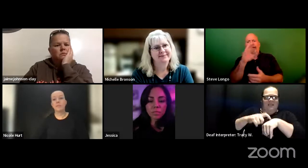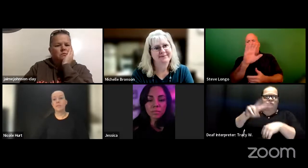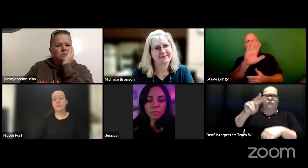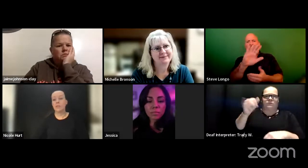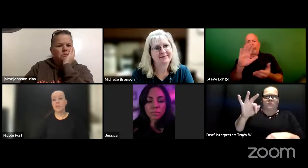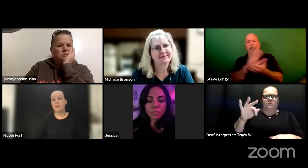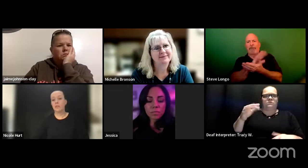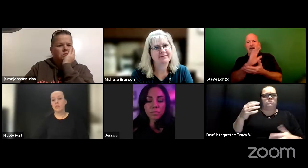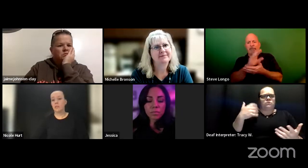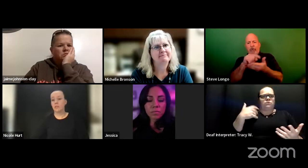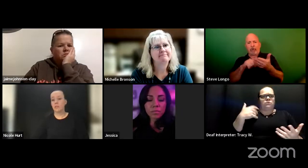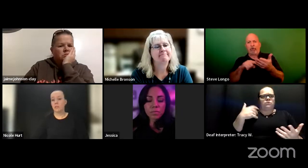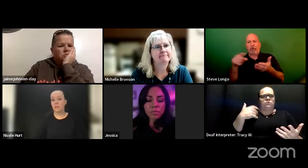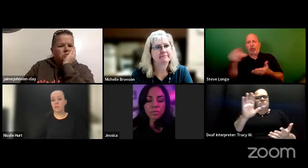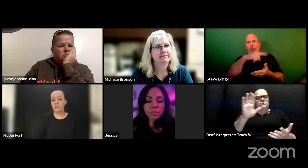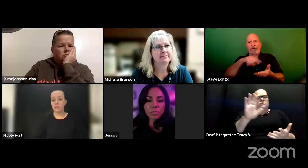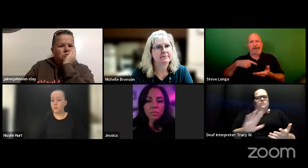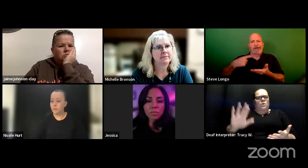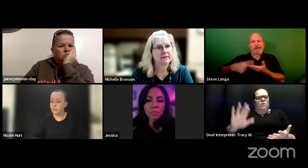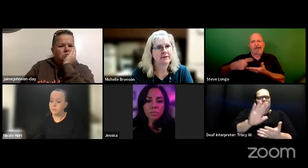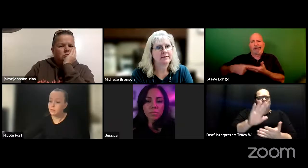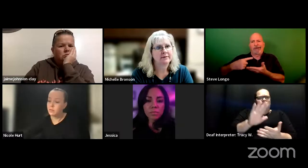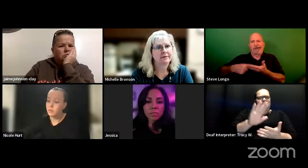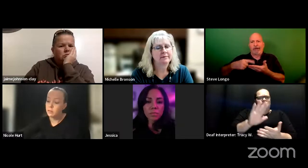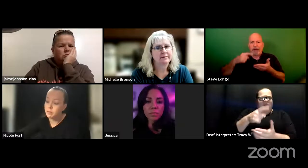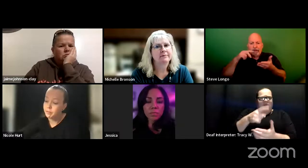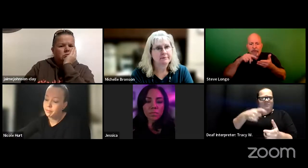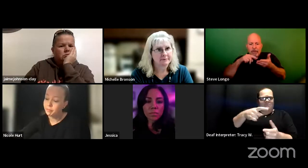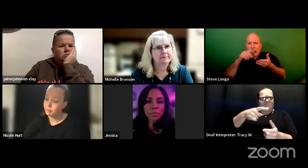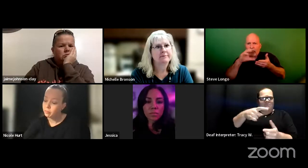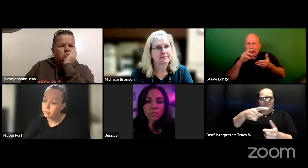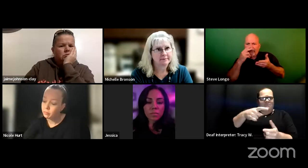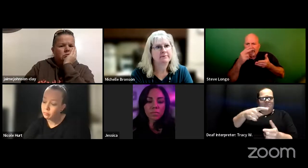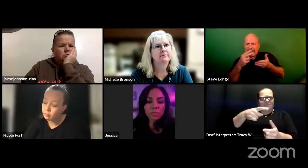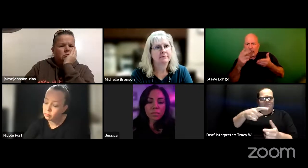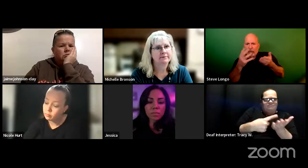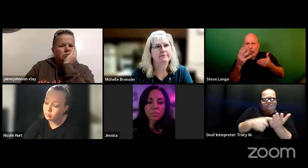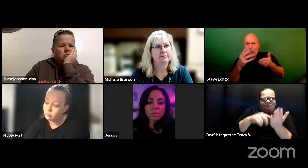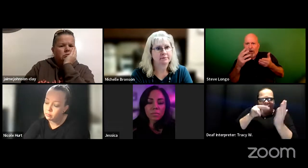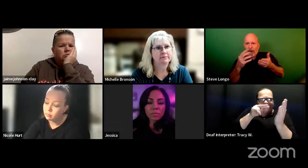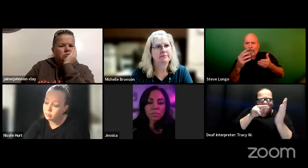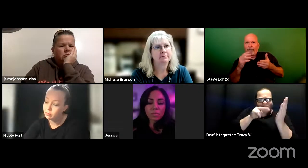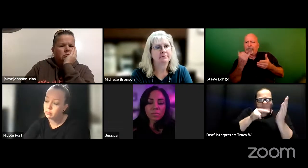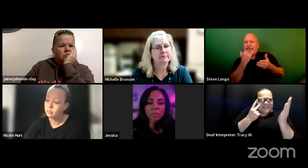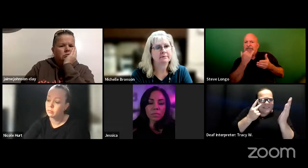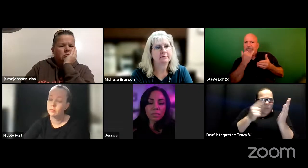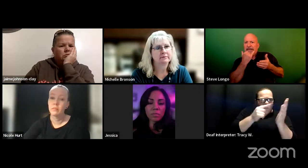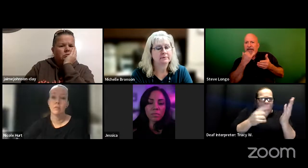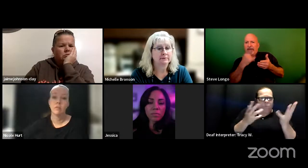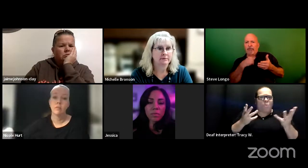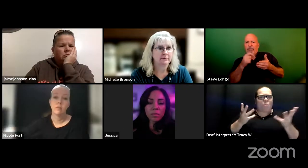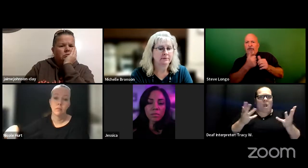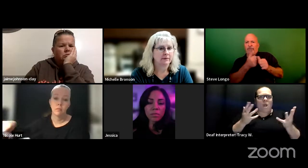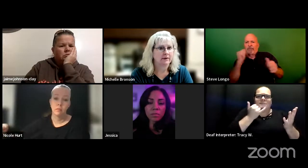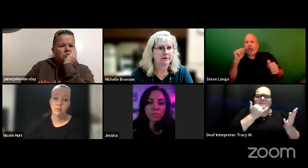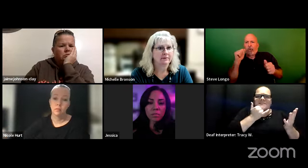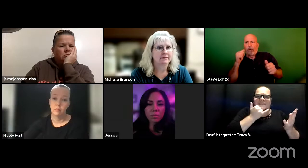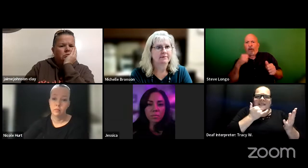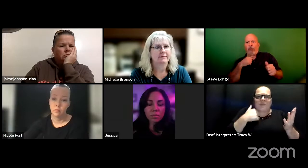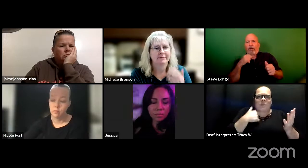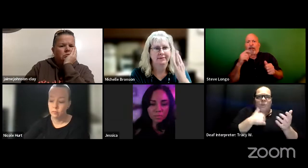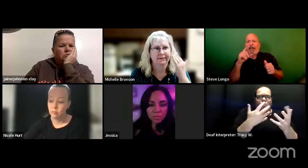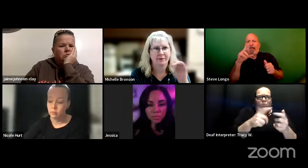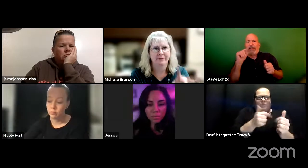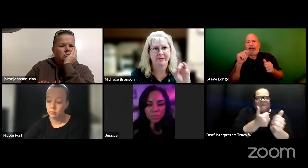our last Valley Deaf Festival. So I'd like to review that paperwork and those logs so we can